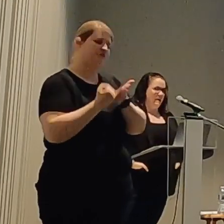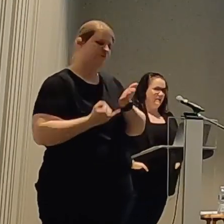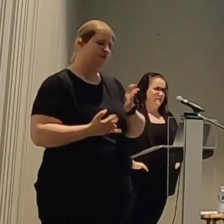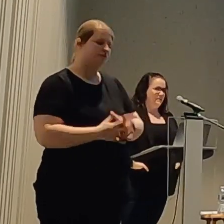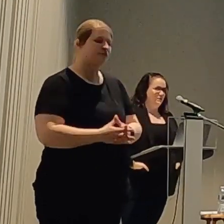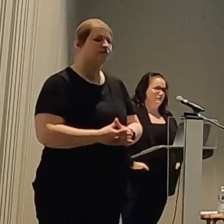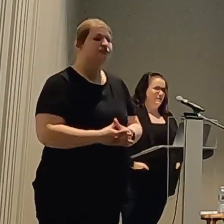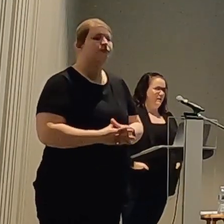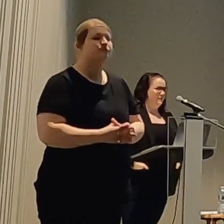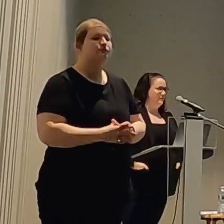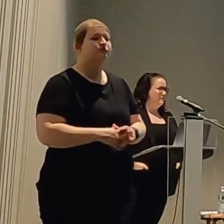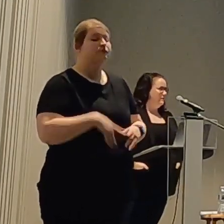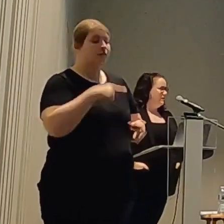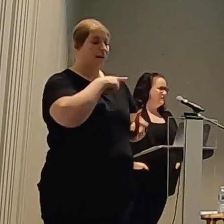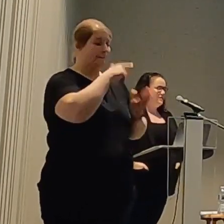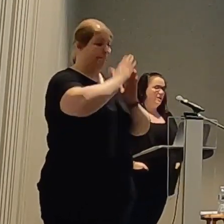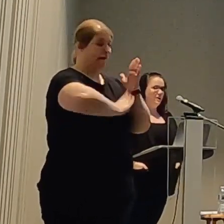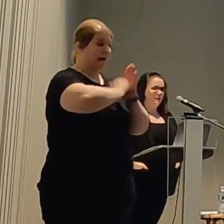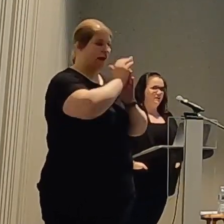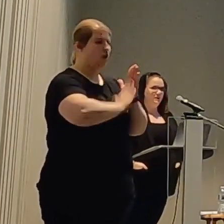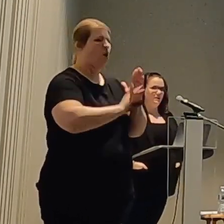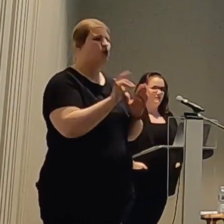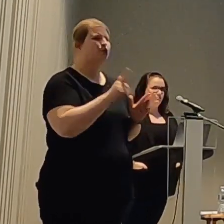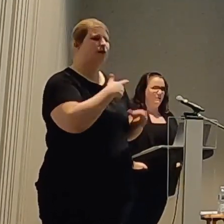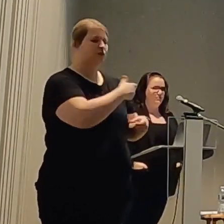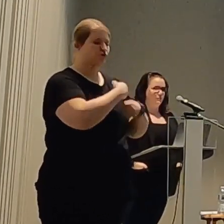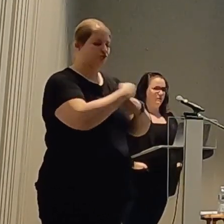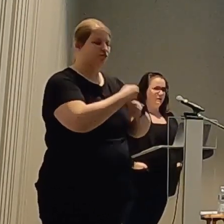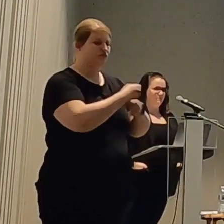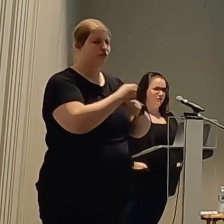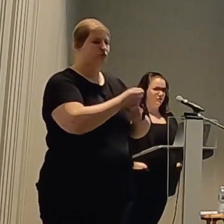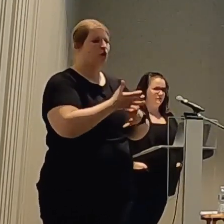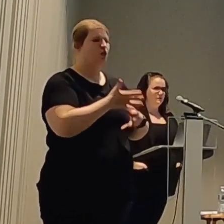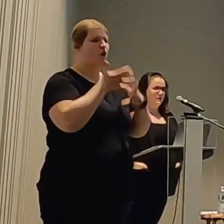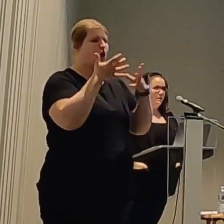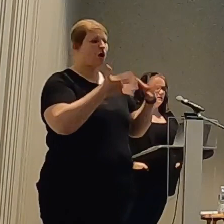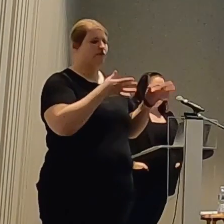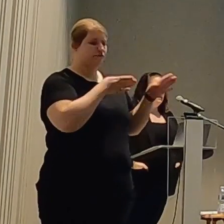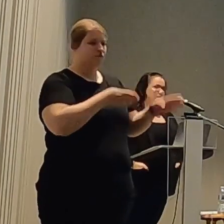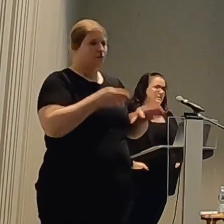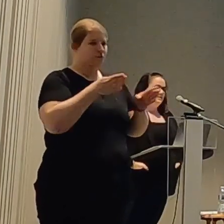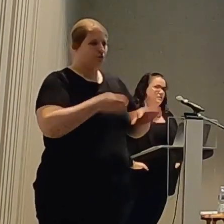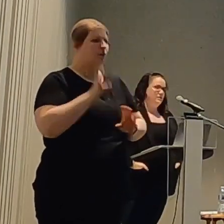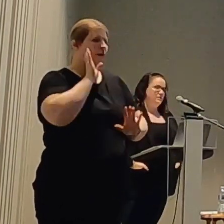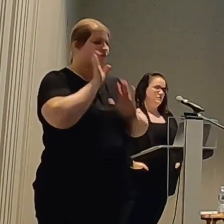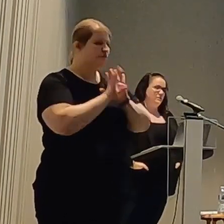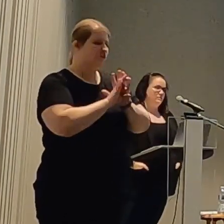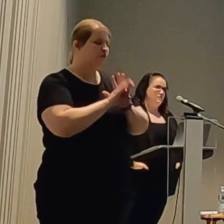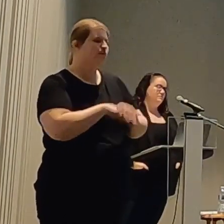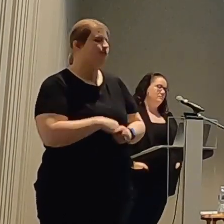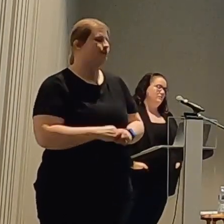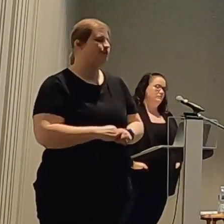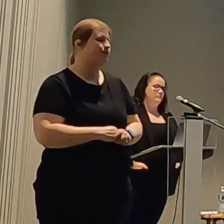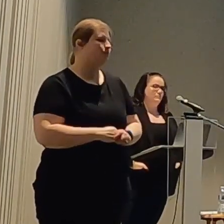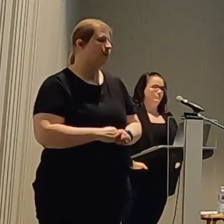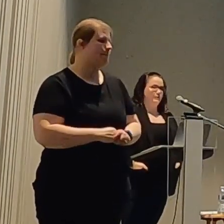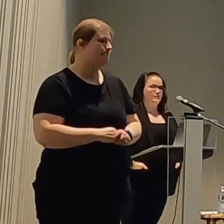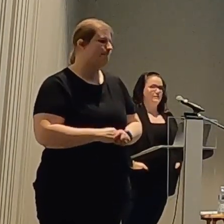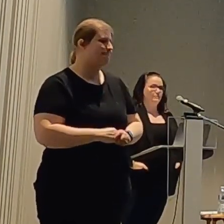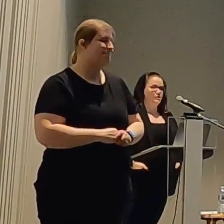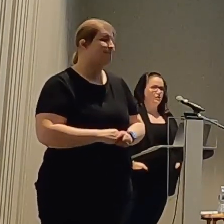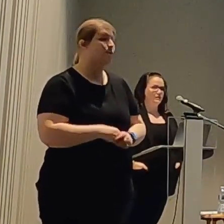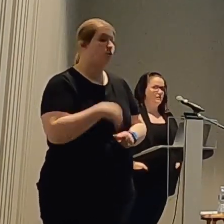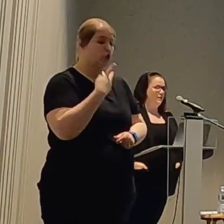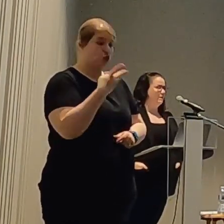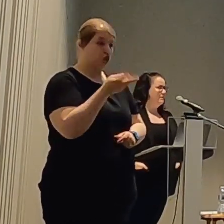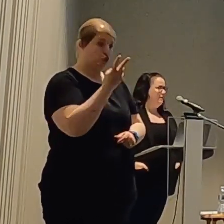to painting, he created a ton of preparatory images. So in addition to those two prints